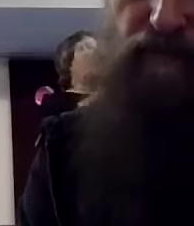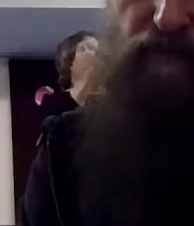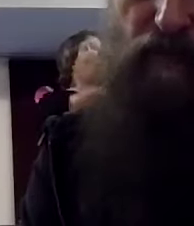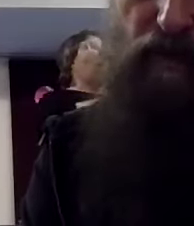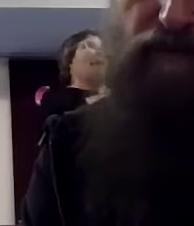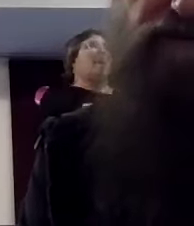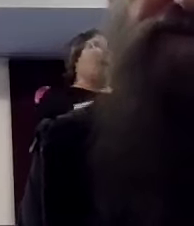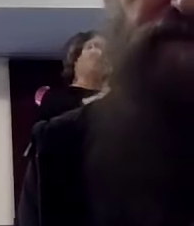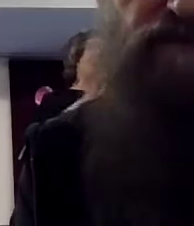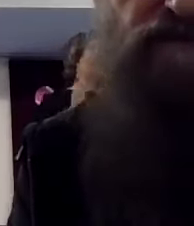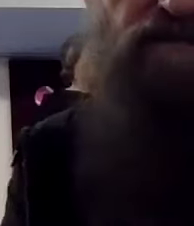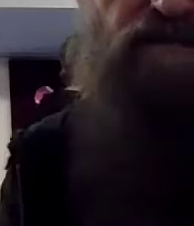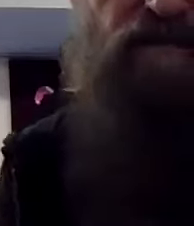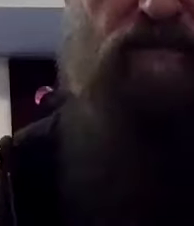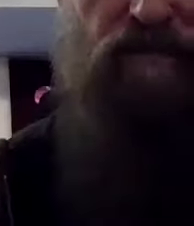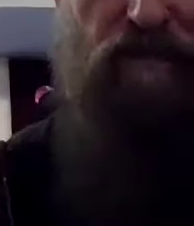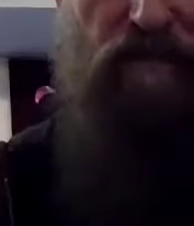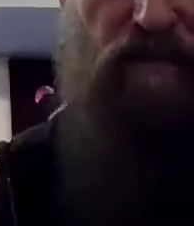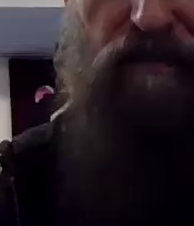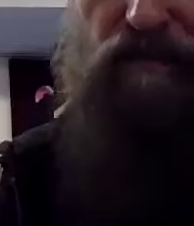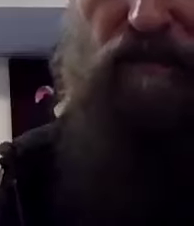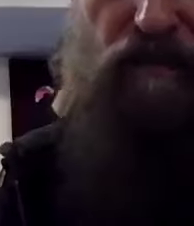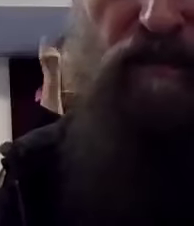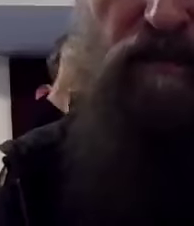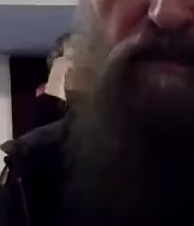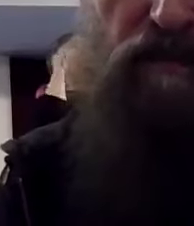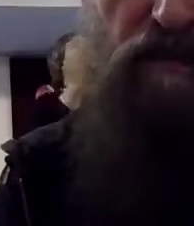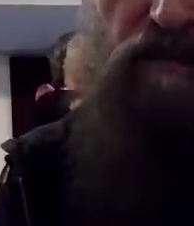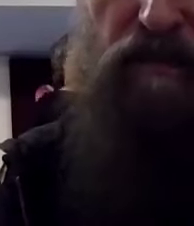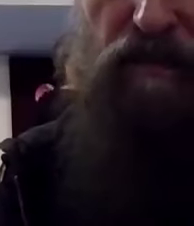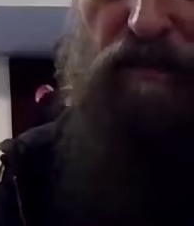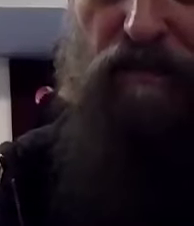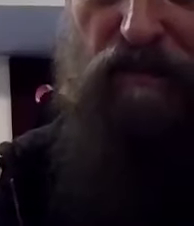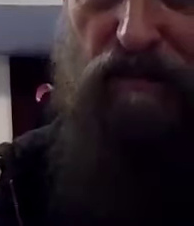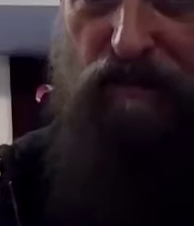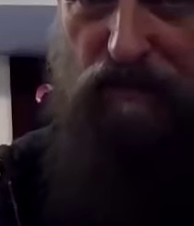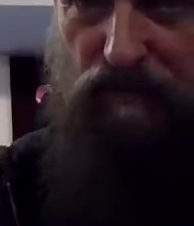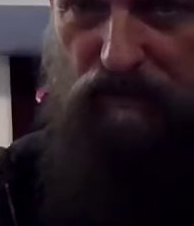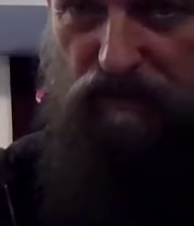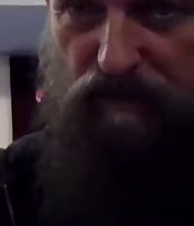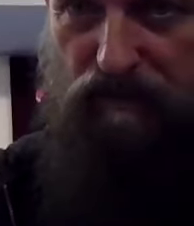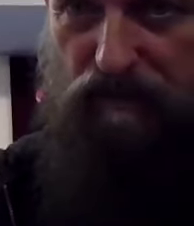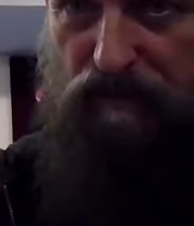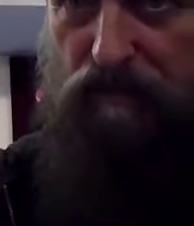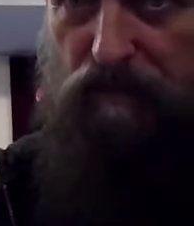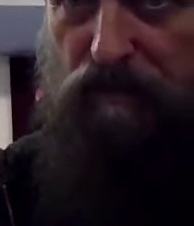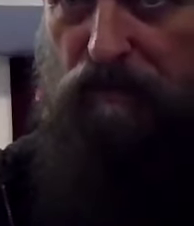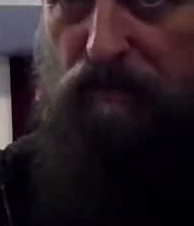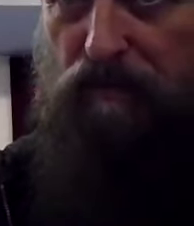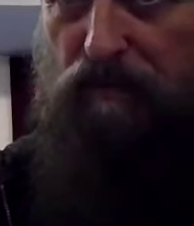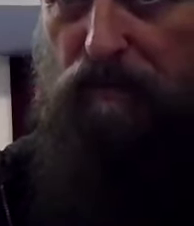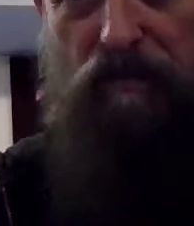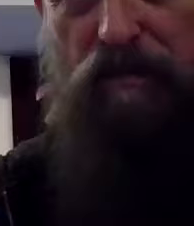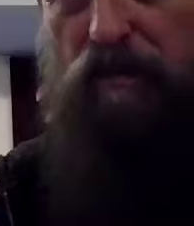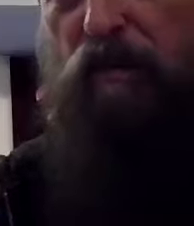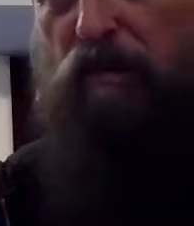to apologize and encourage you to go to the Zoom because we'll do something for him. If he's not available, we'll go to